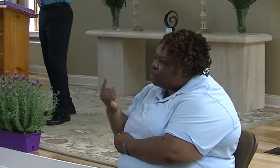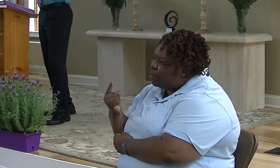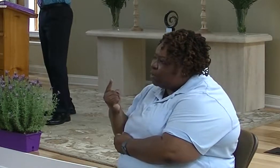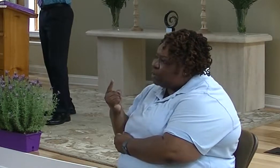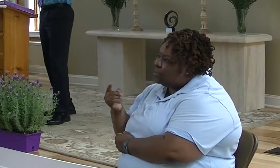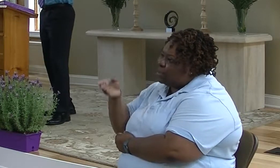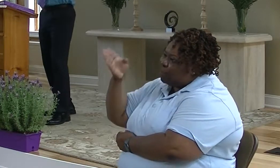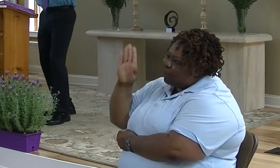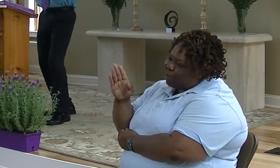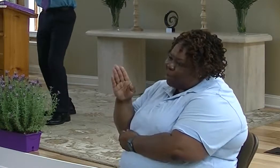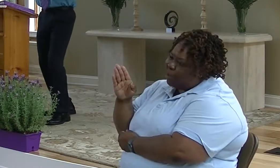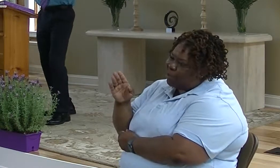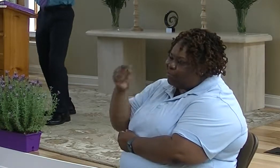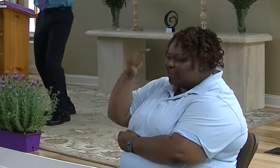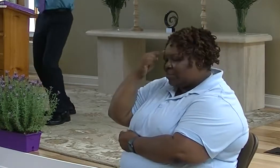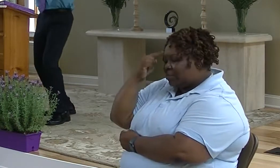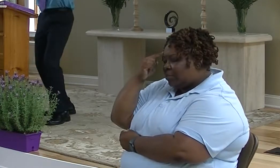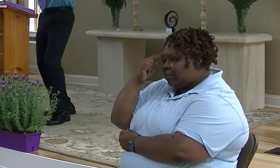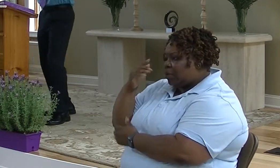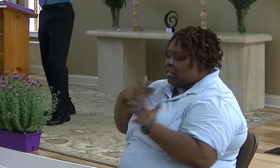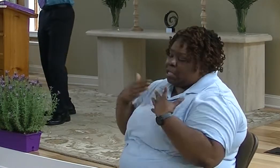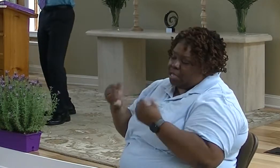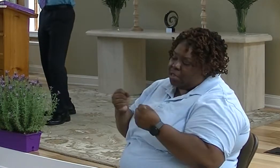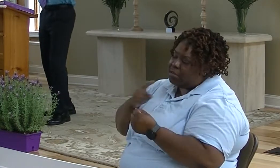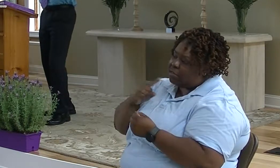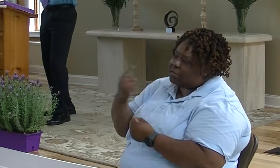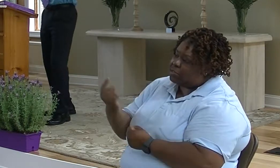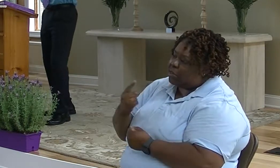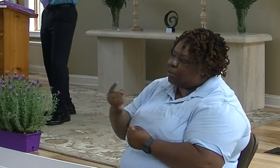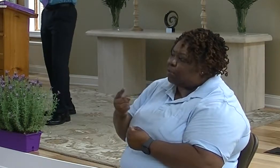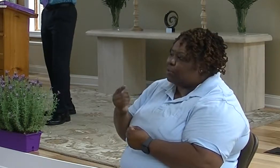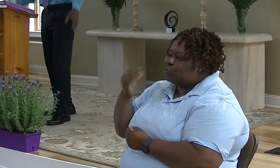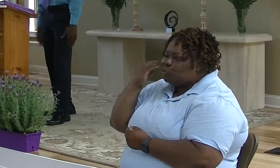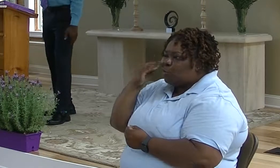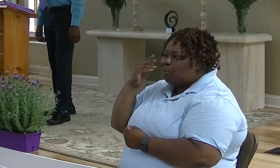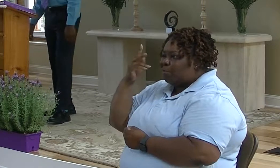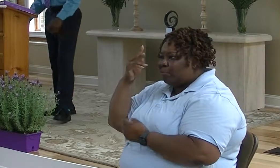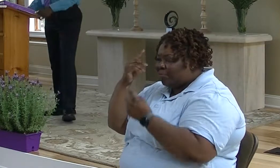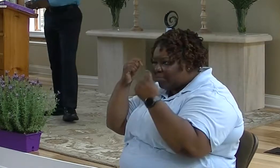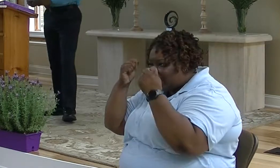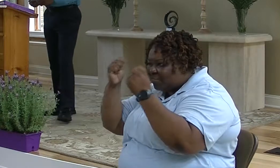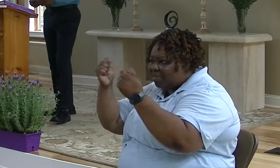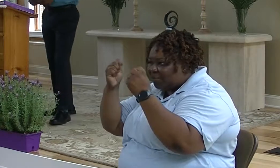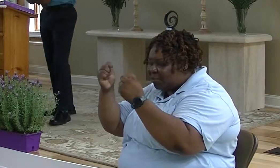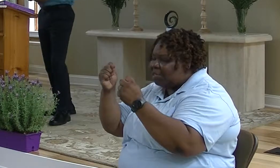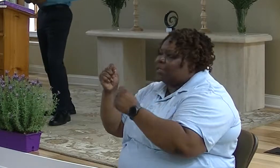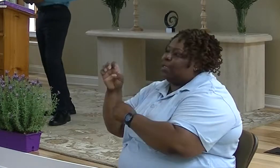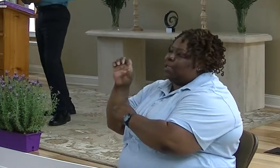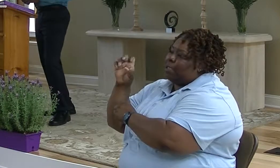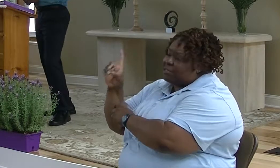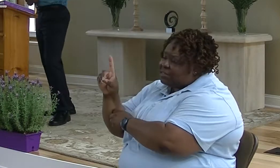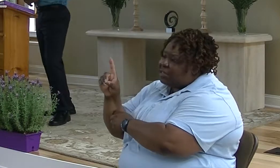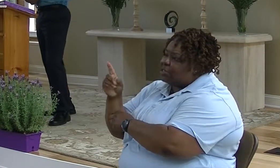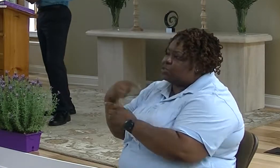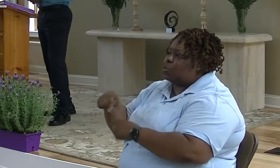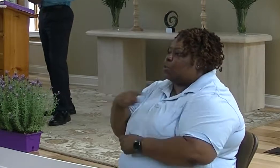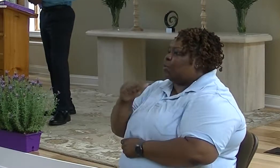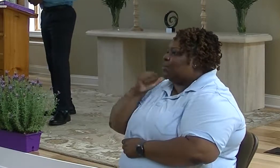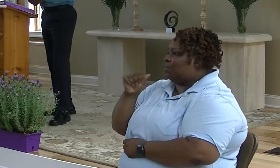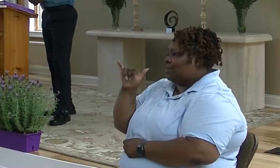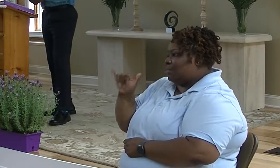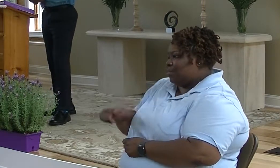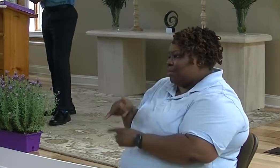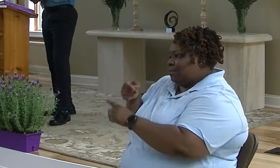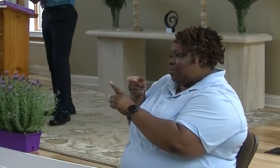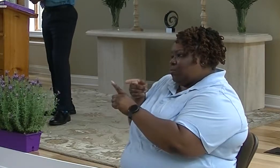is all there is. God as theory, source as theory, theory, theory, theory. We are not theoretical beings, though.